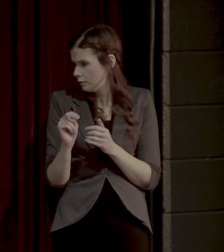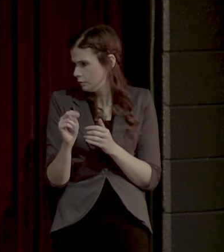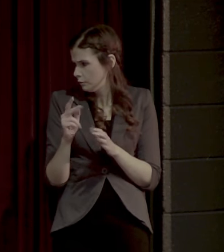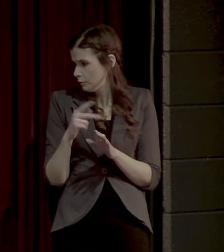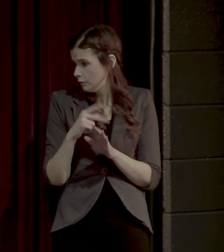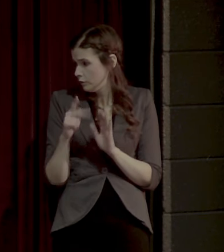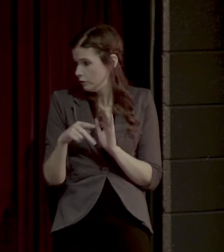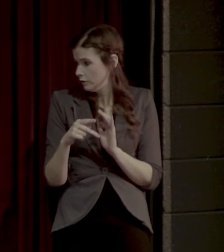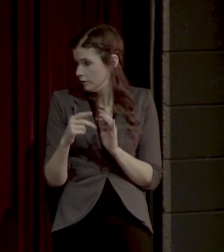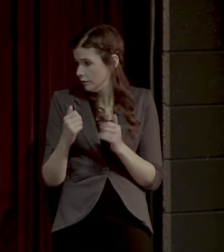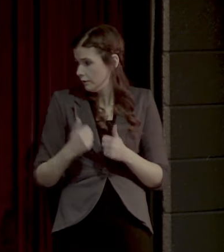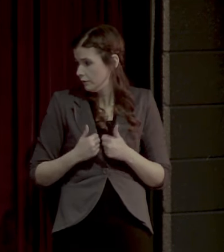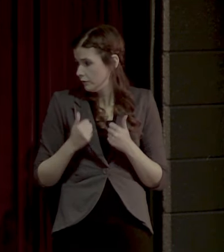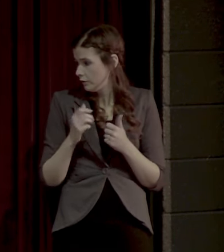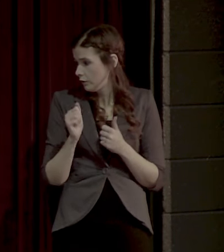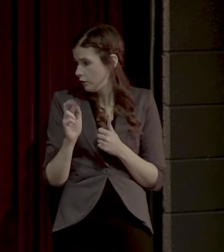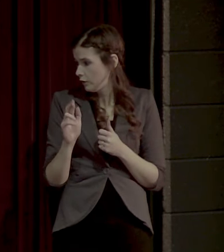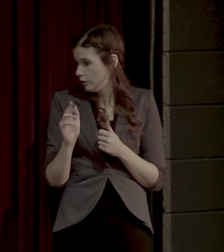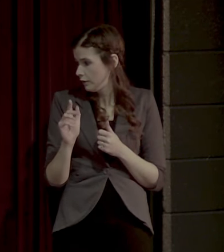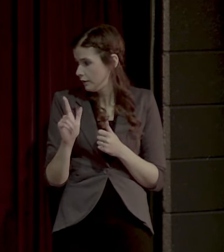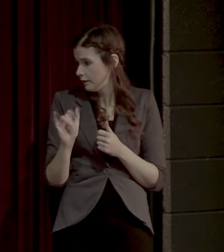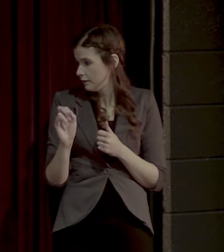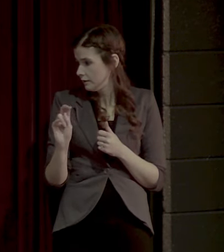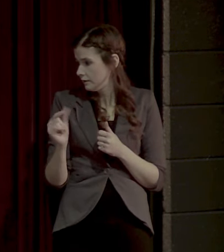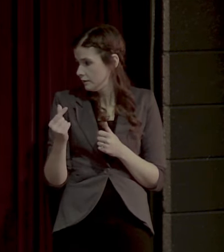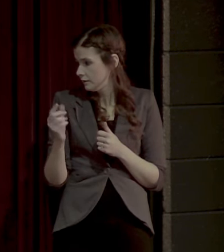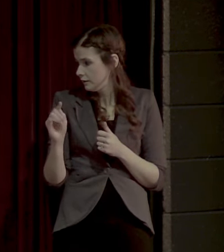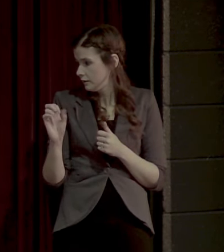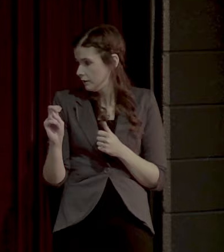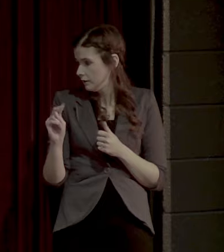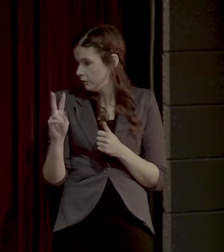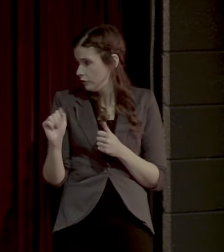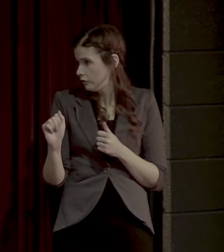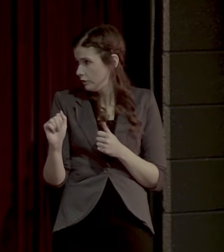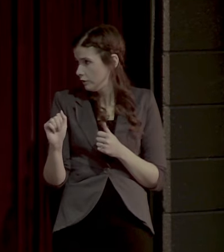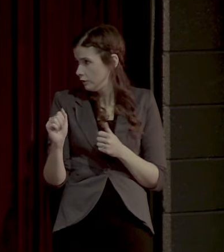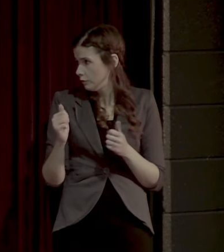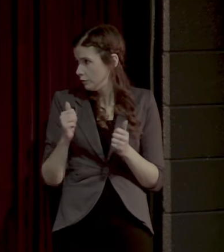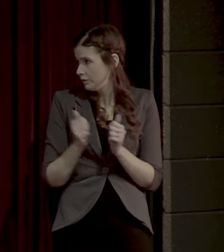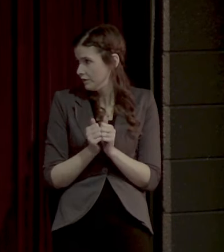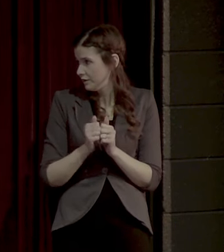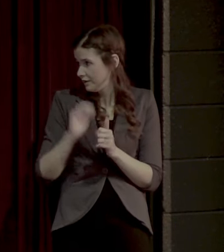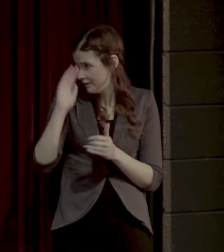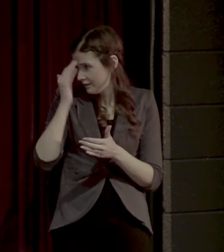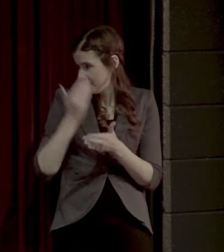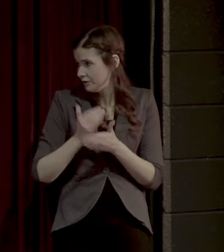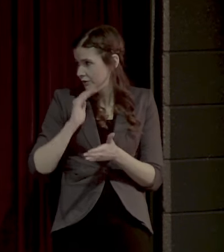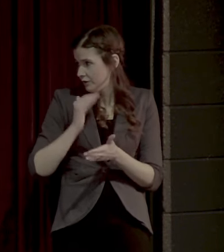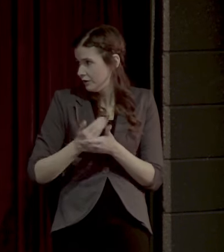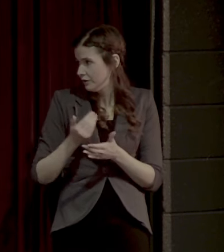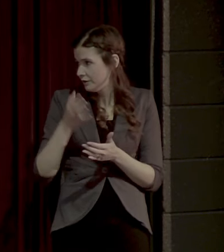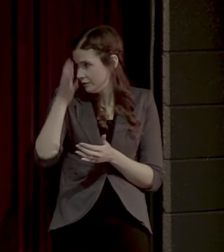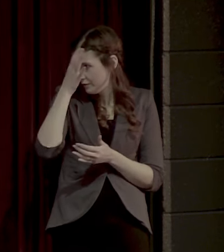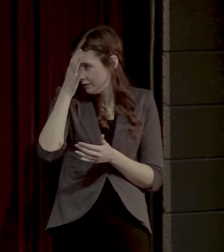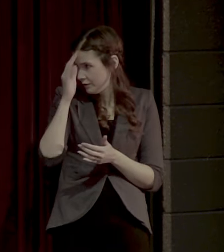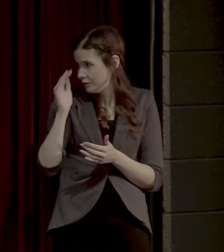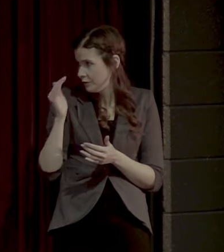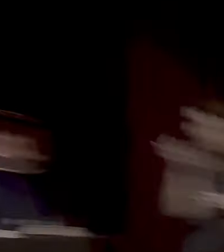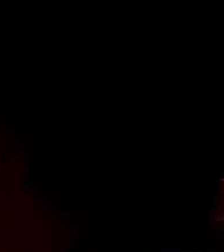lives in Arlington, Virginia with her son, her husband, her daughter, and her father. Please welcome to the podium Mina